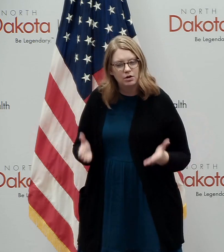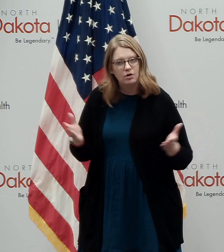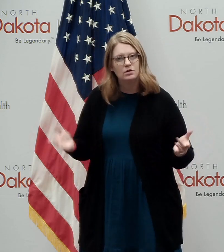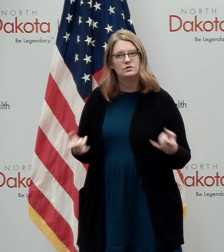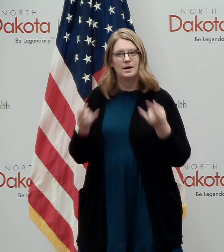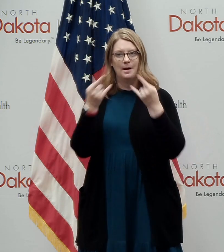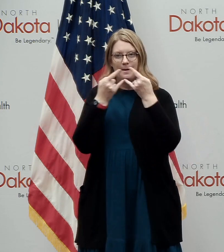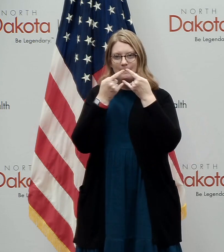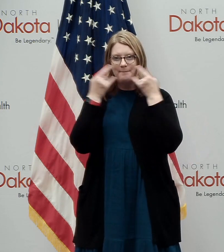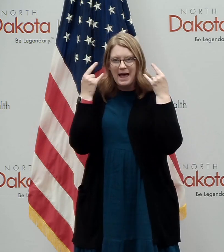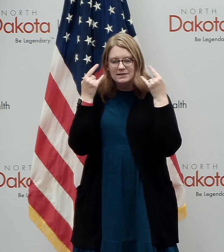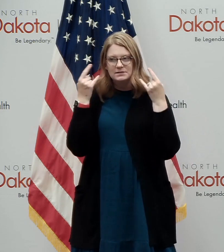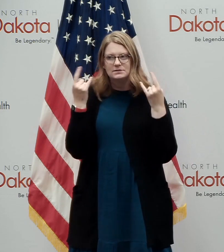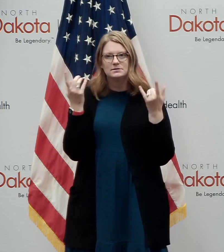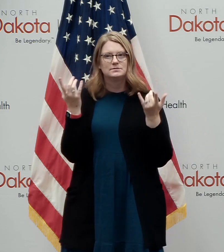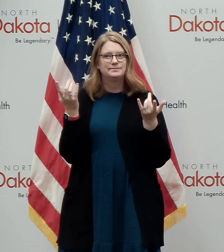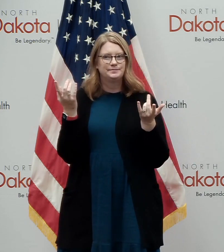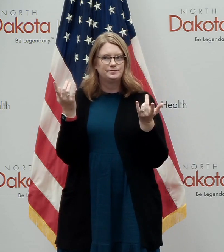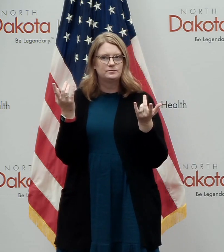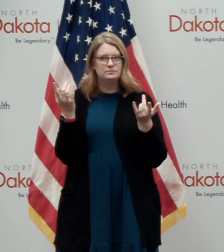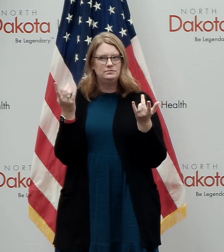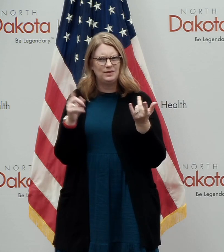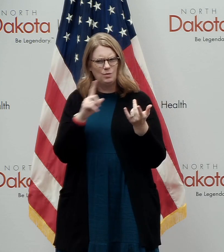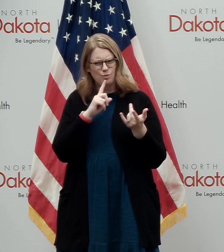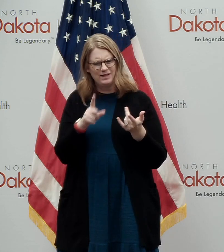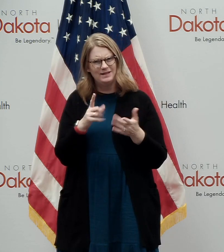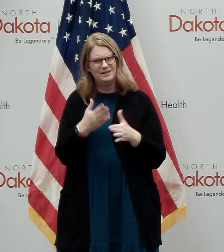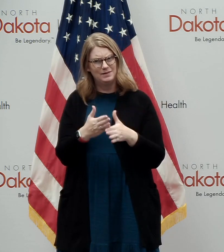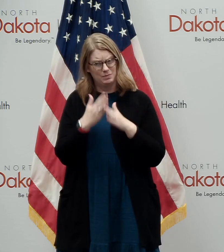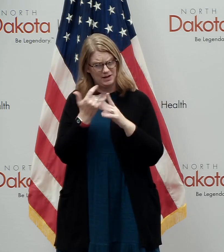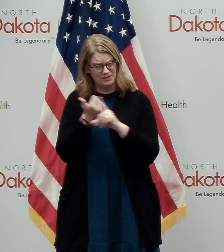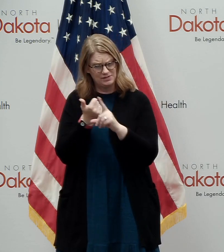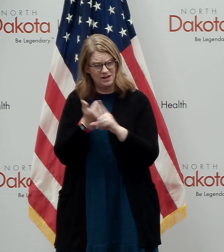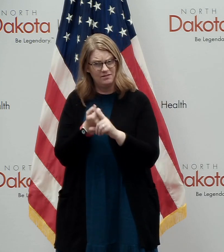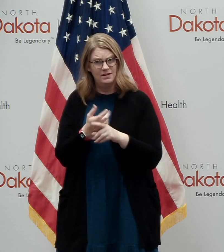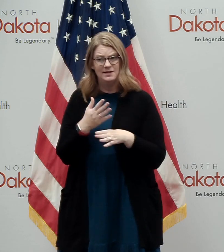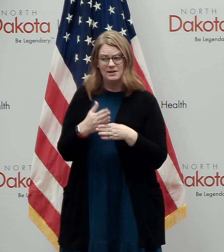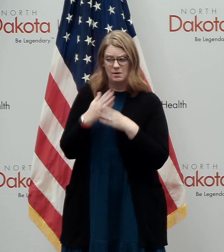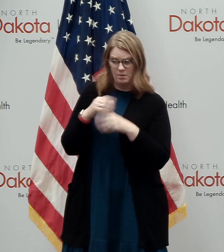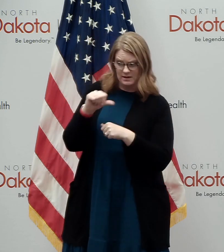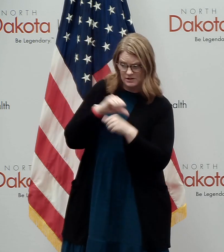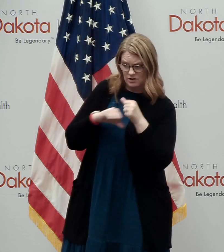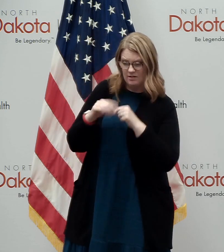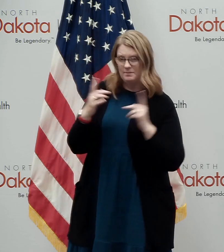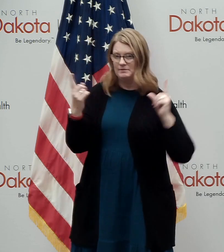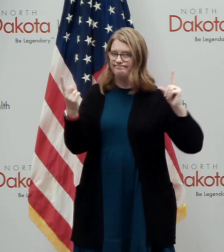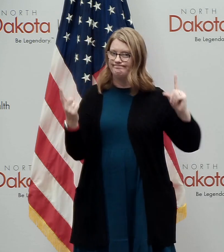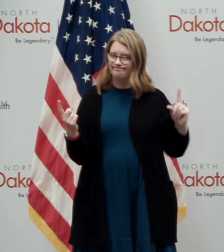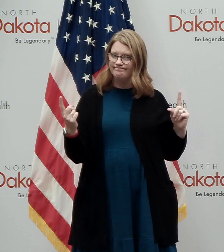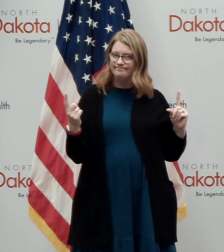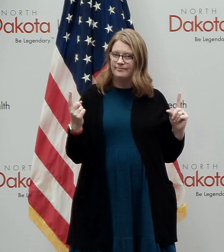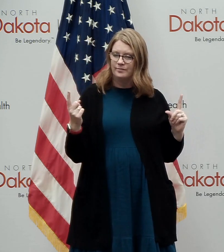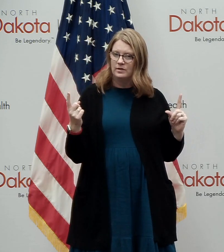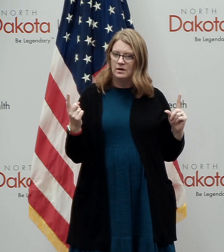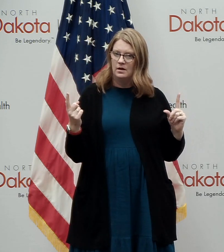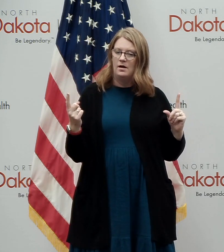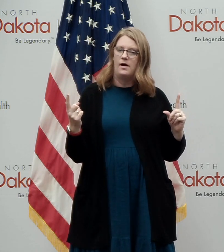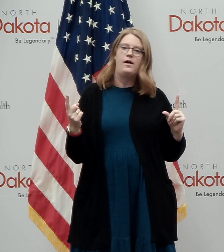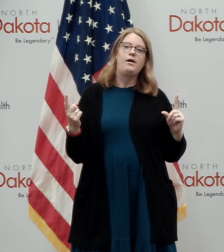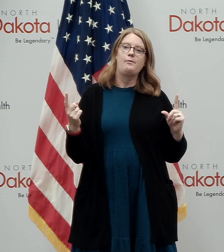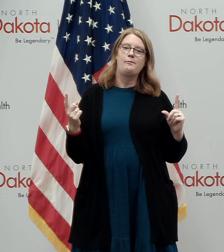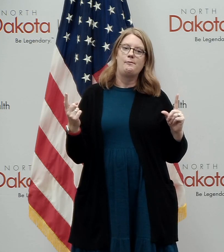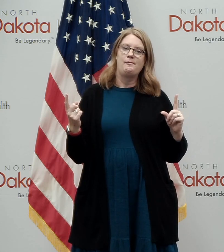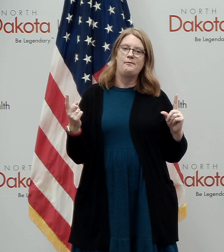and all of the different things to safeguard not only each other, have social distancing, and